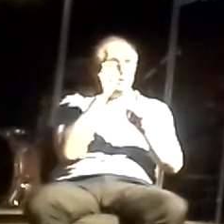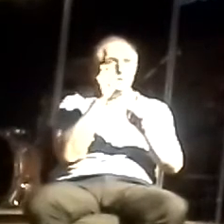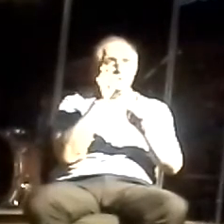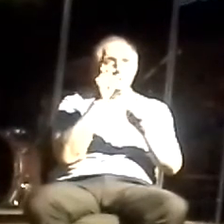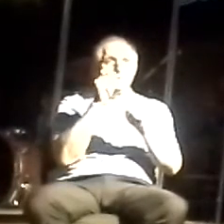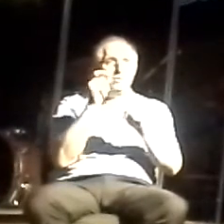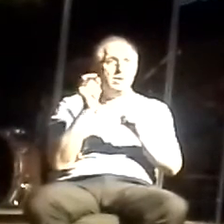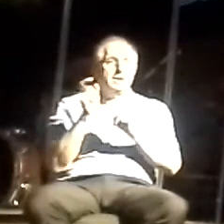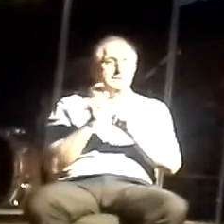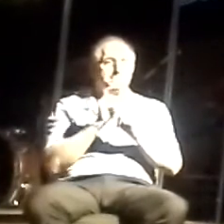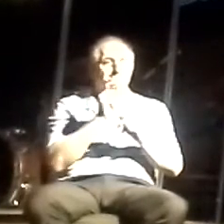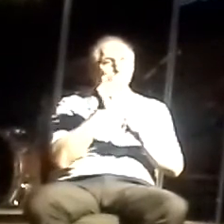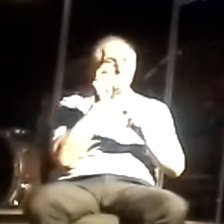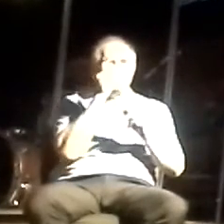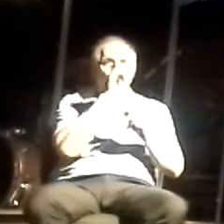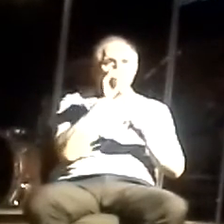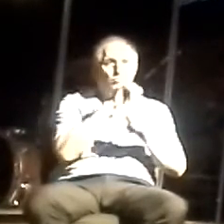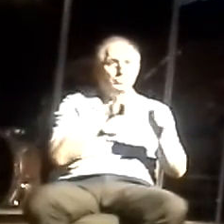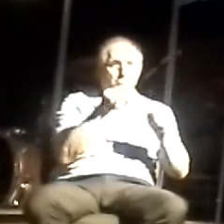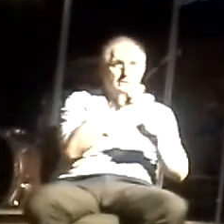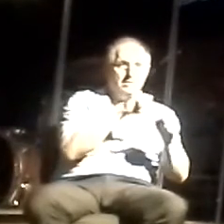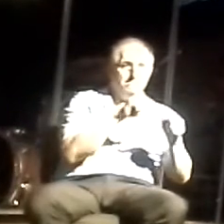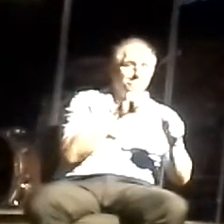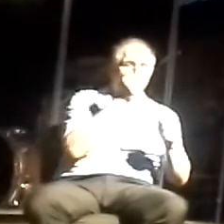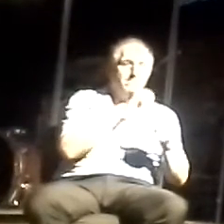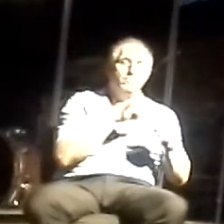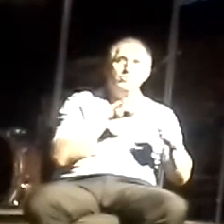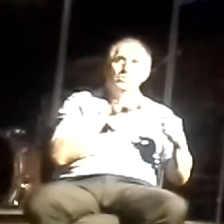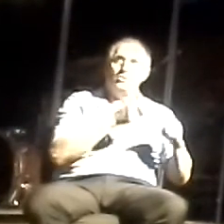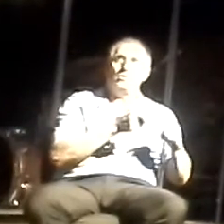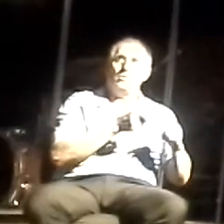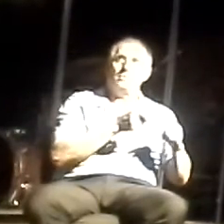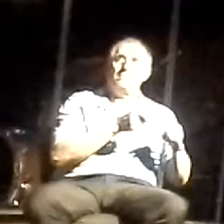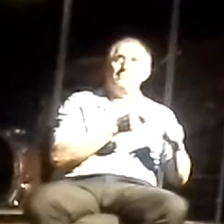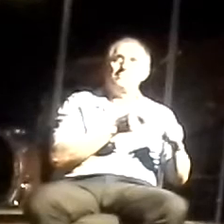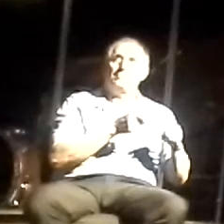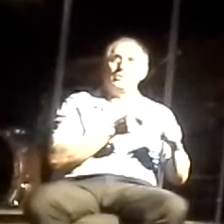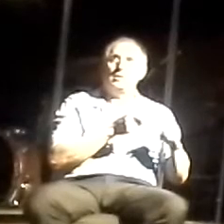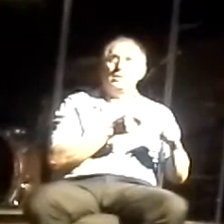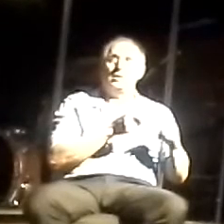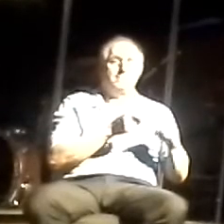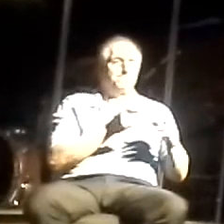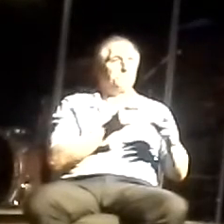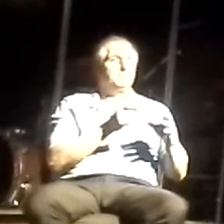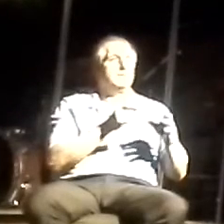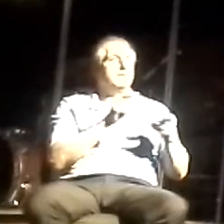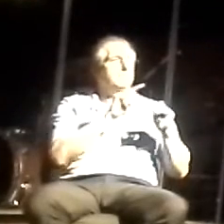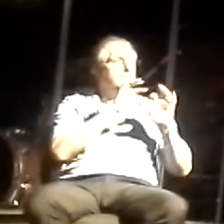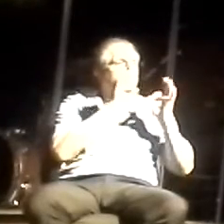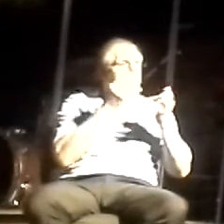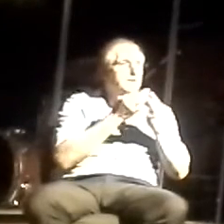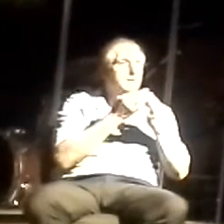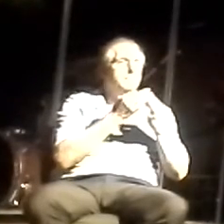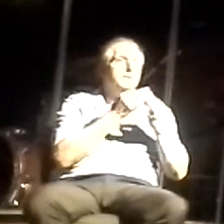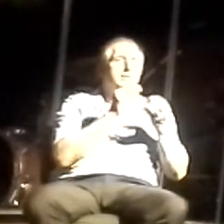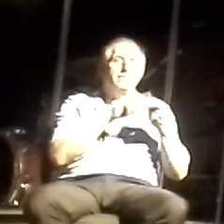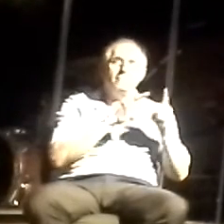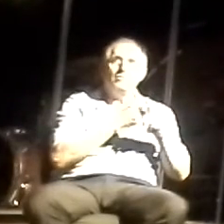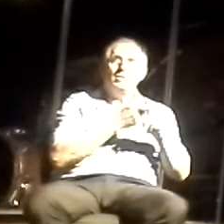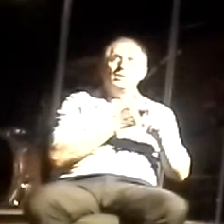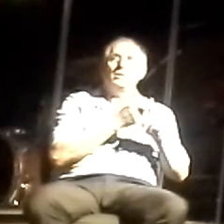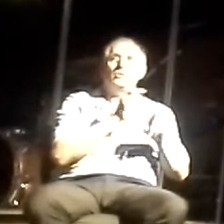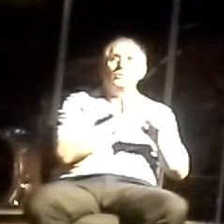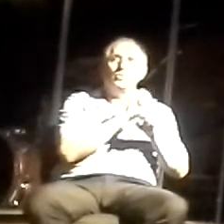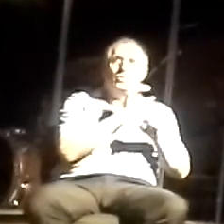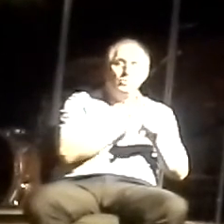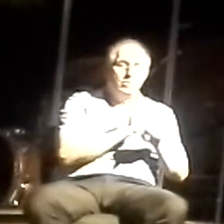the companion of fools suffers harm. The spouse of a fool, the child, the friend, the business partner, the employee of a fool, they will, at some point,